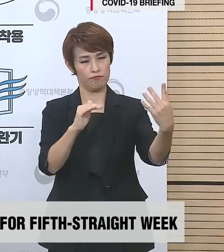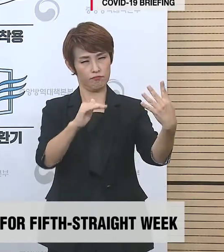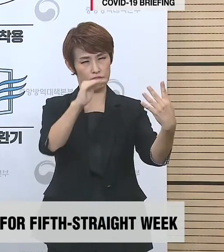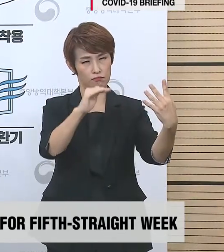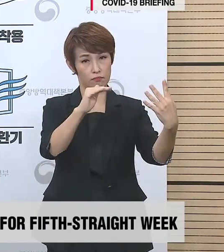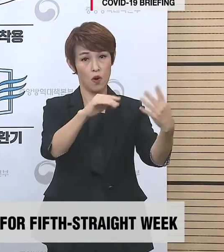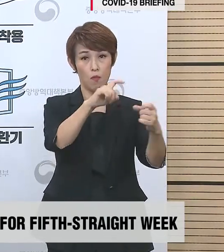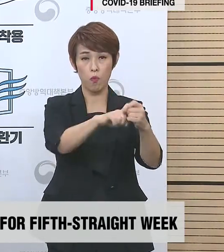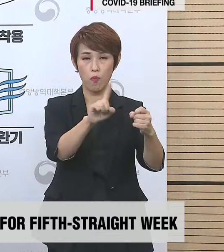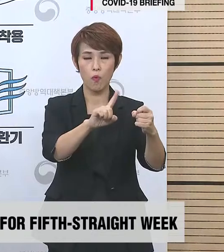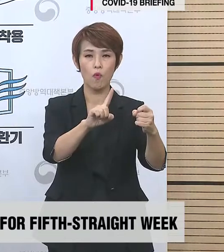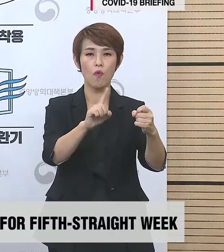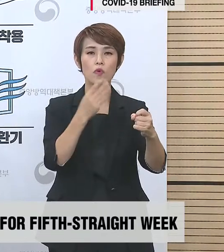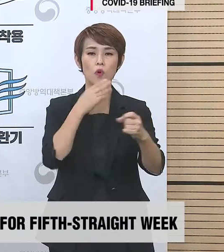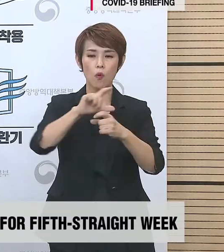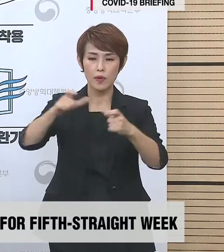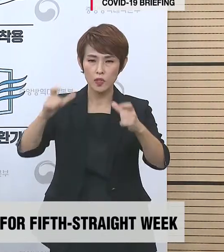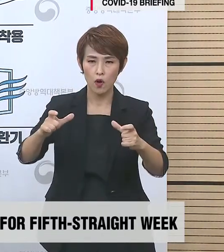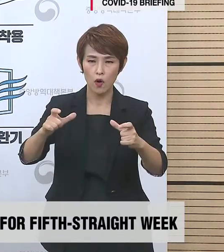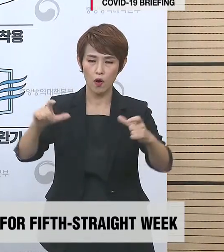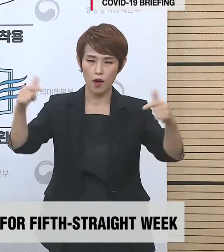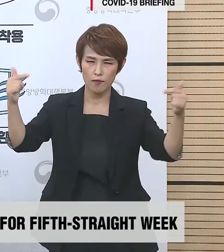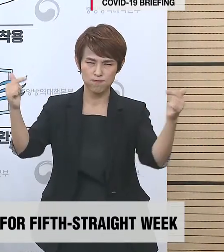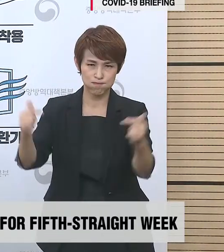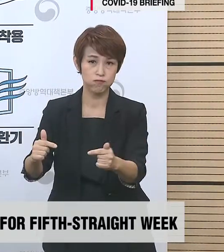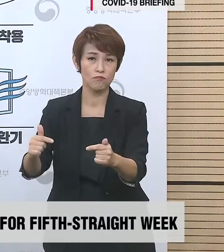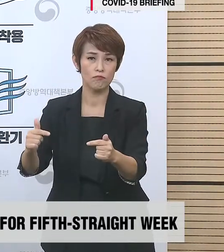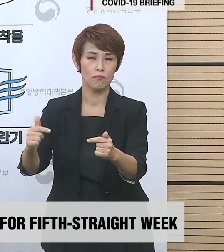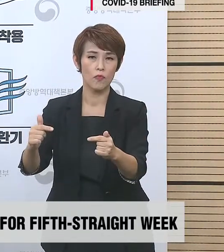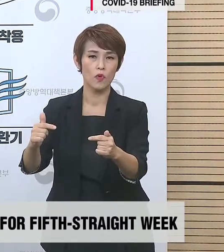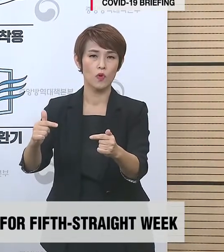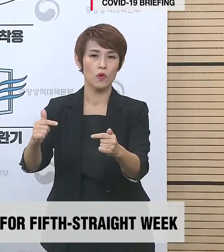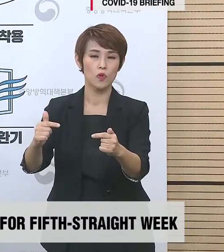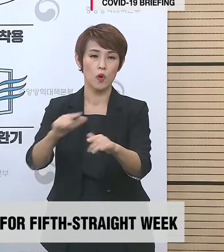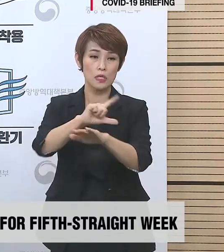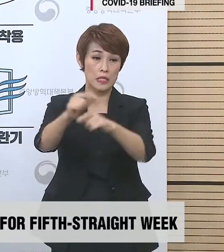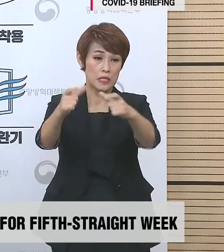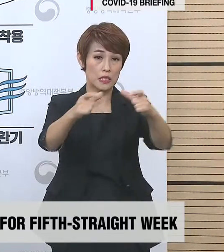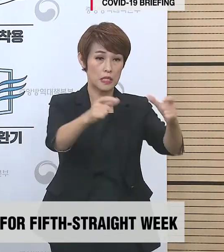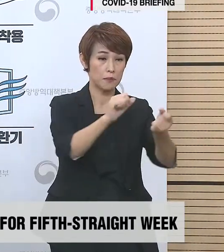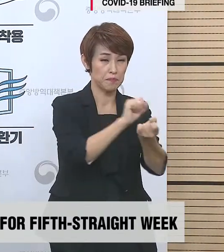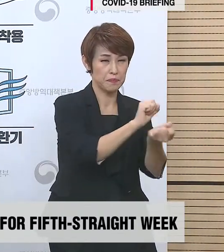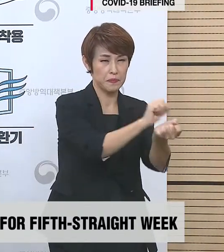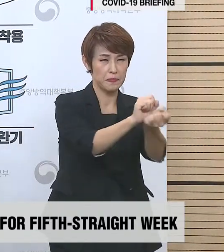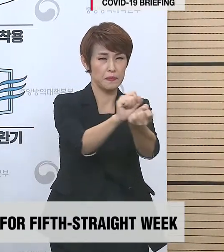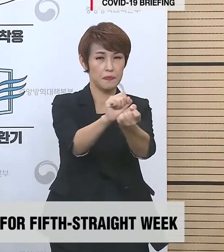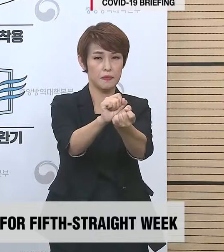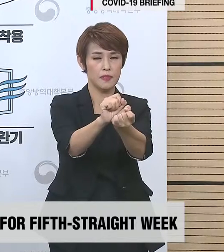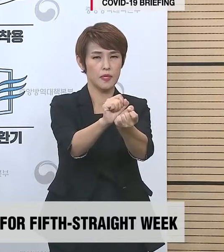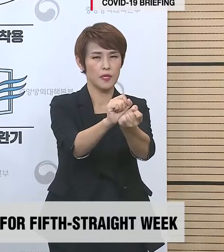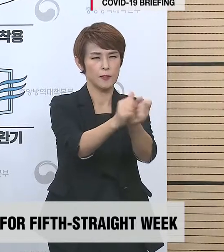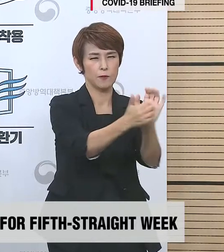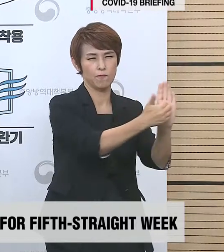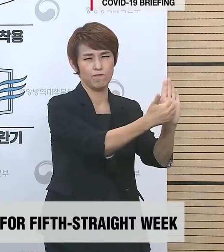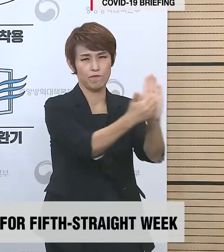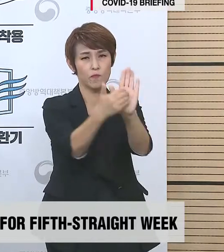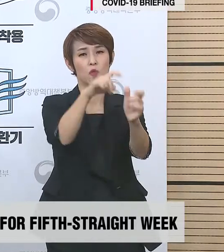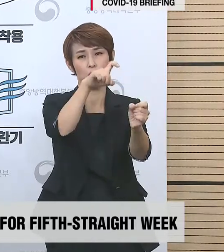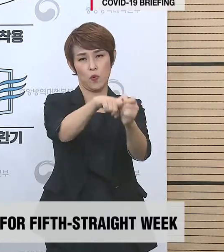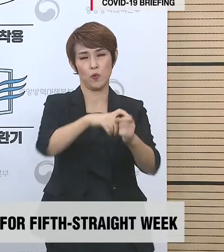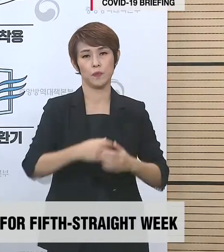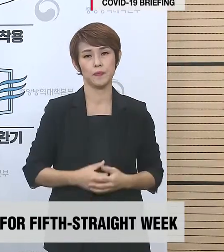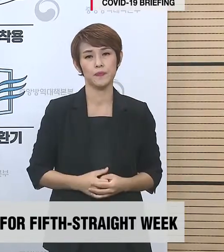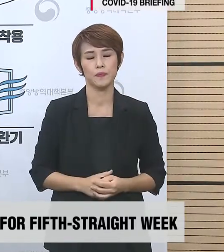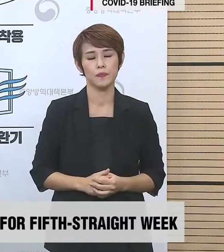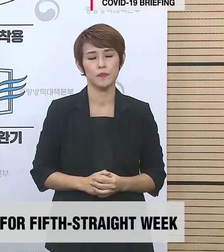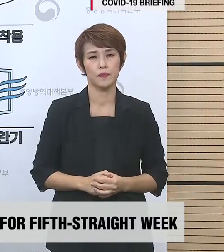August 8th to have the level 4 social distancing measures in the metropolitan area and level 3 in the non-metropolitan area. The